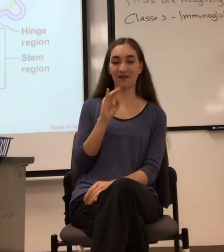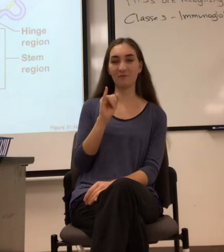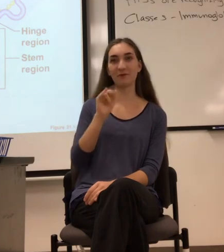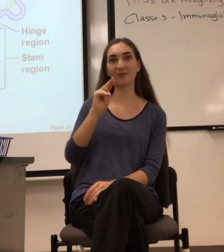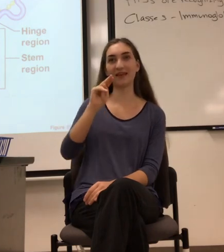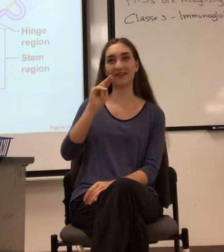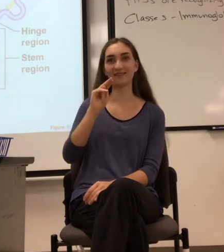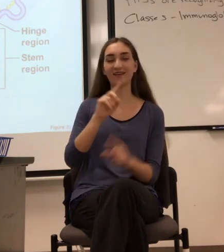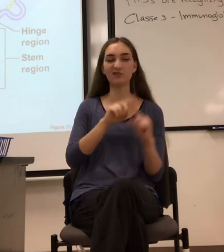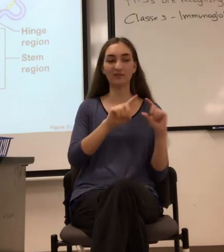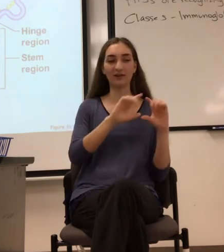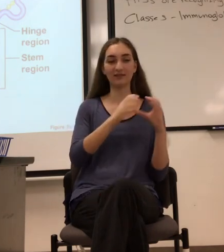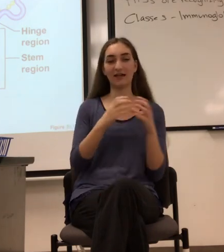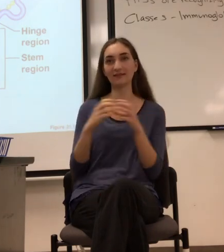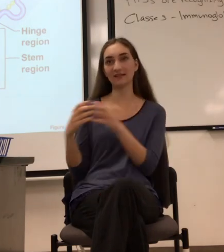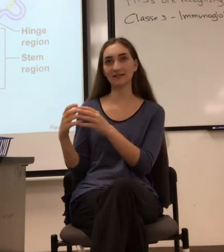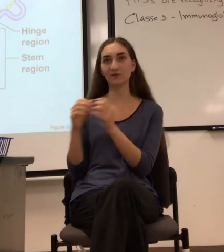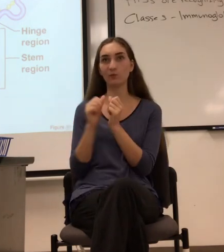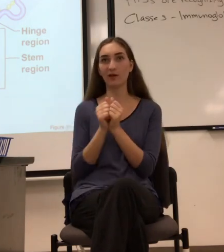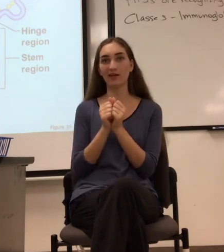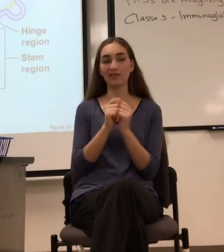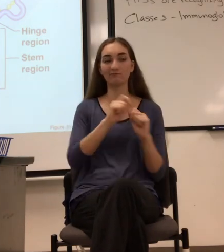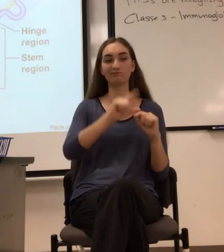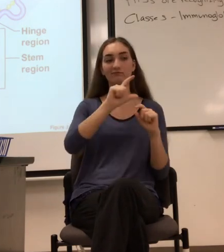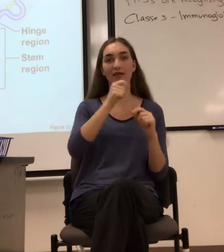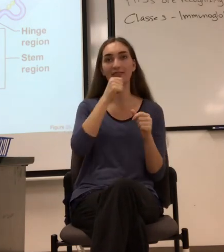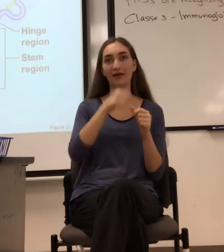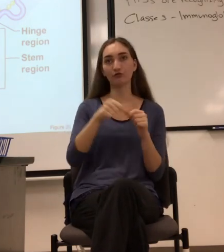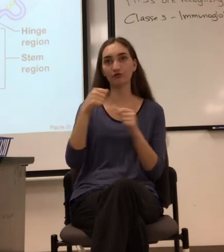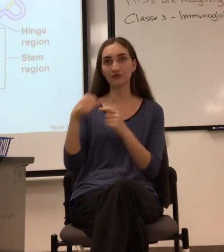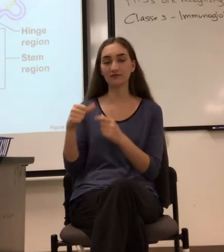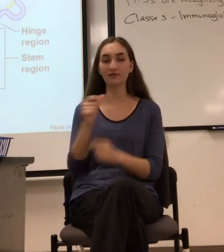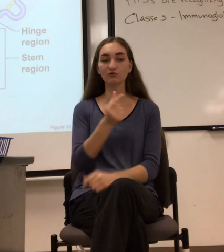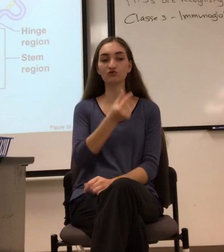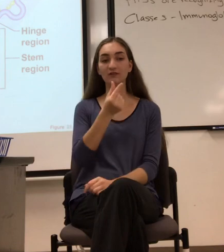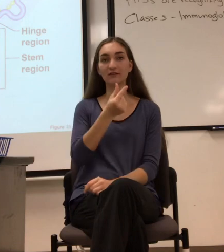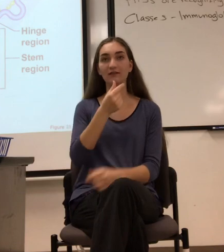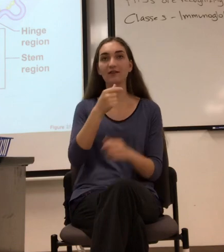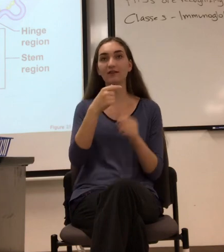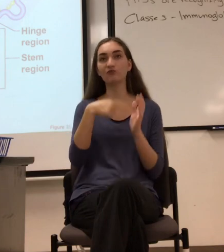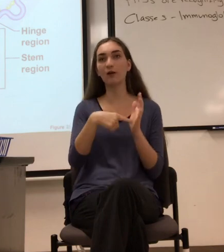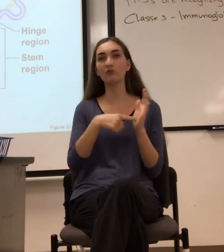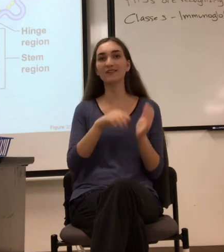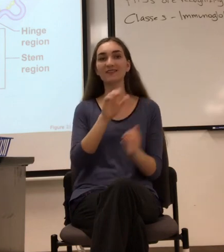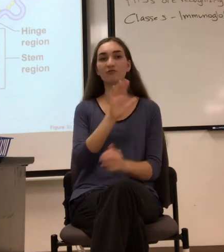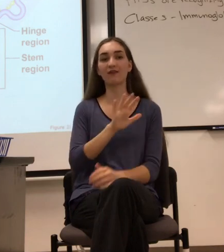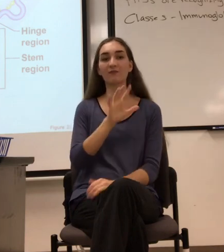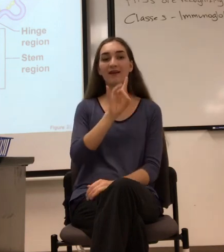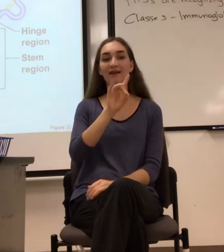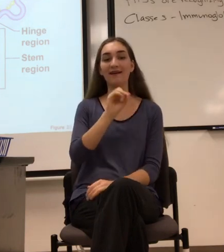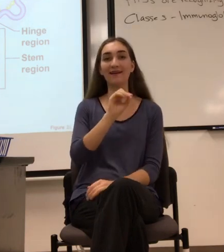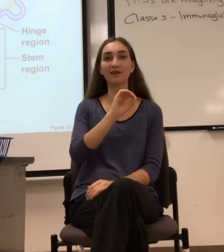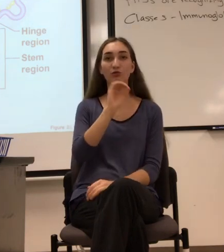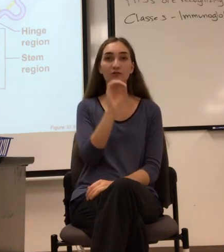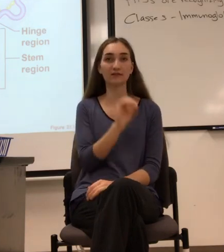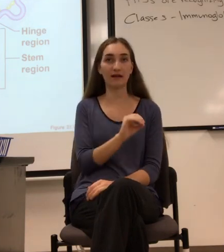And there are different classes with these capital letters. The G one represents about 80% of antibodies. It's